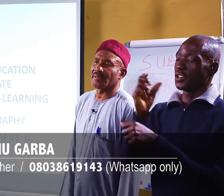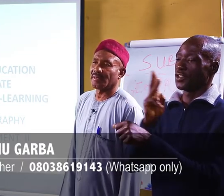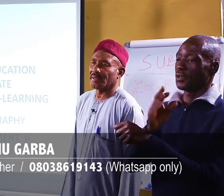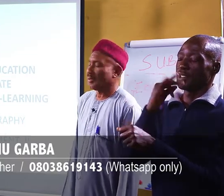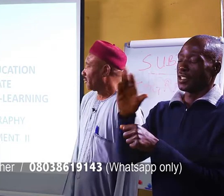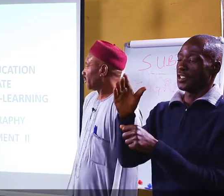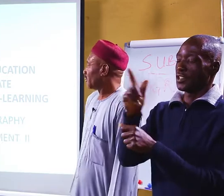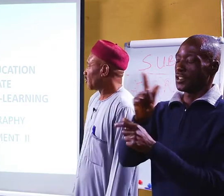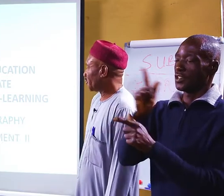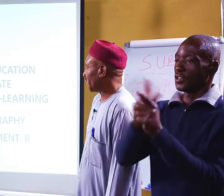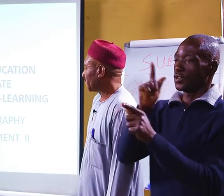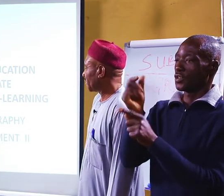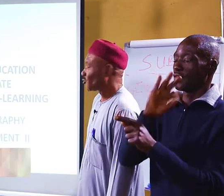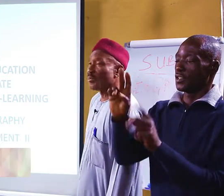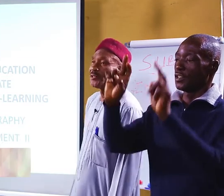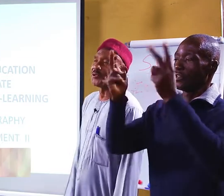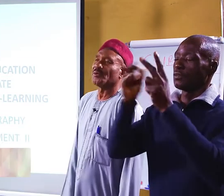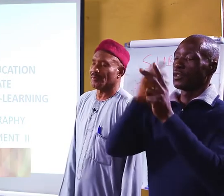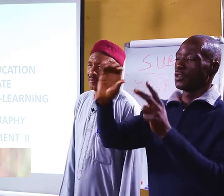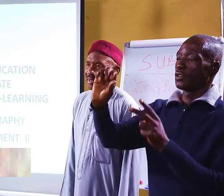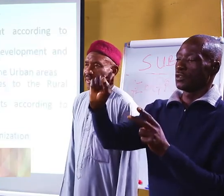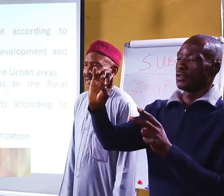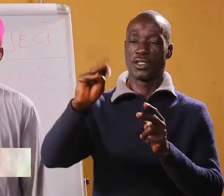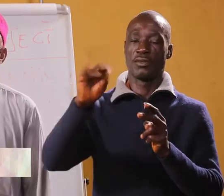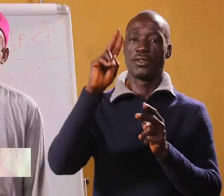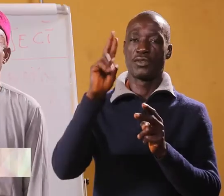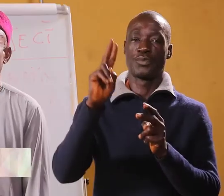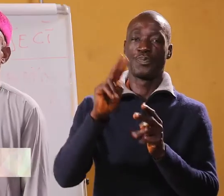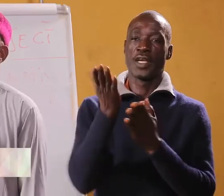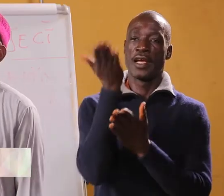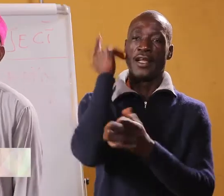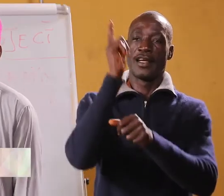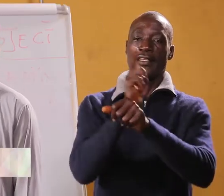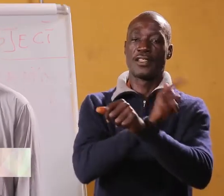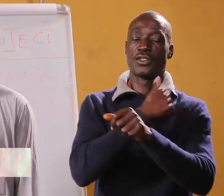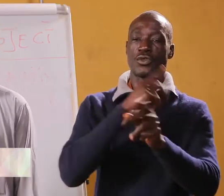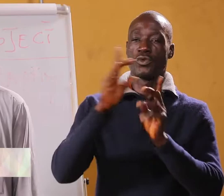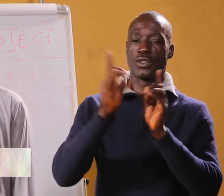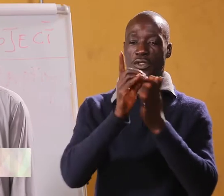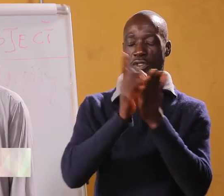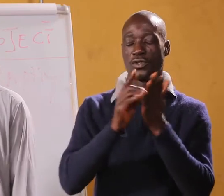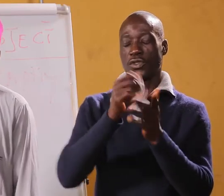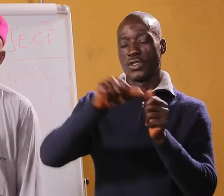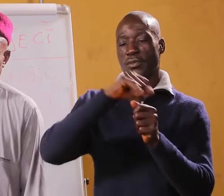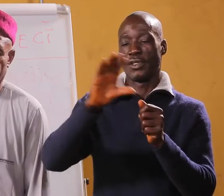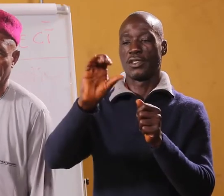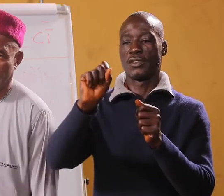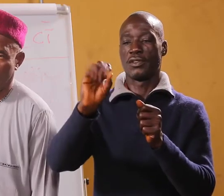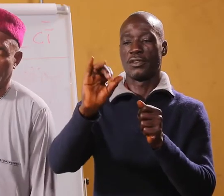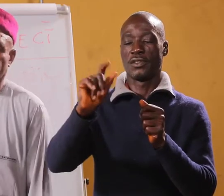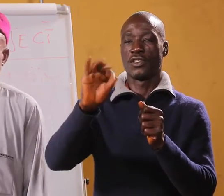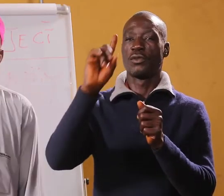geography. Topic is settlement 2. Previous lesson we discussed about